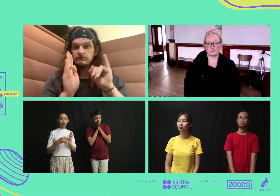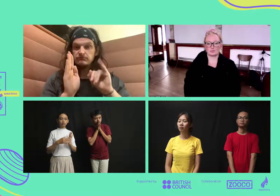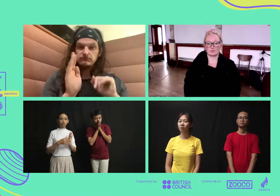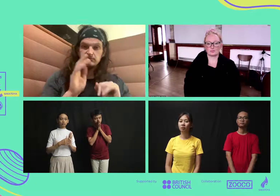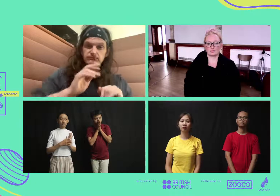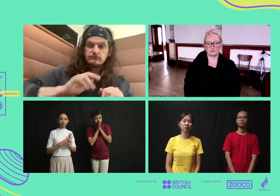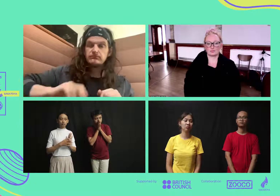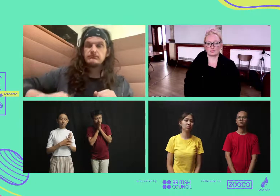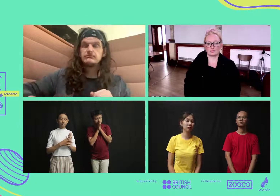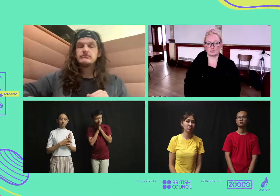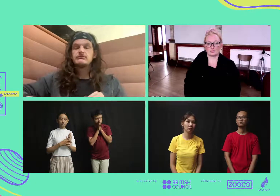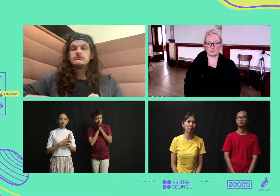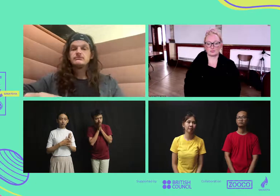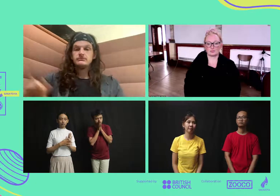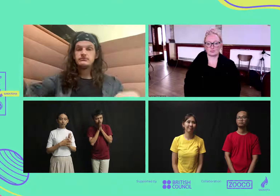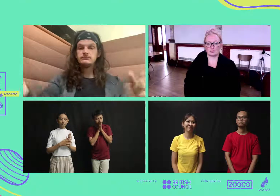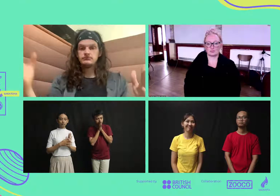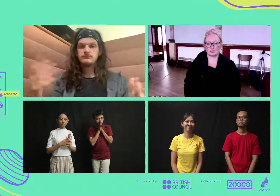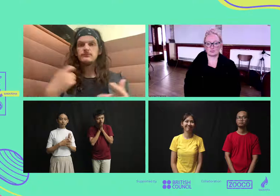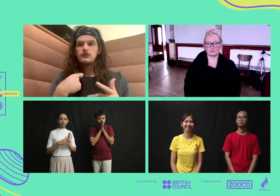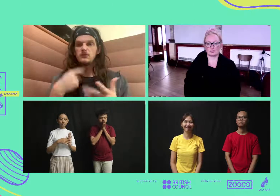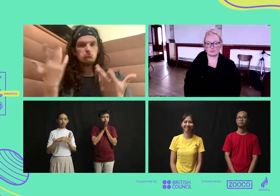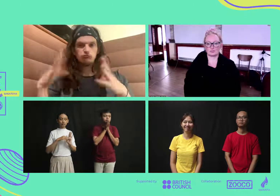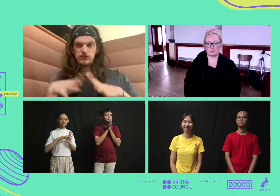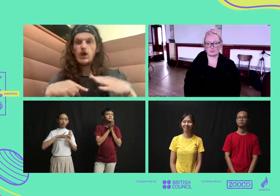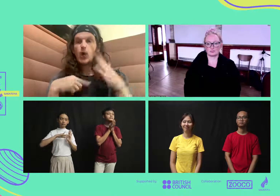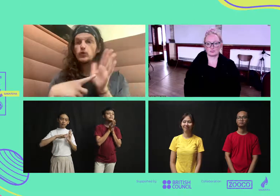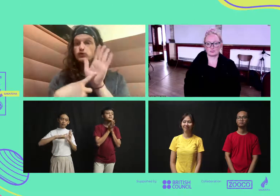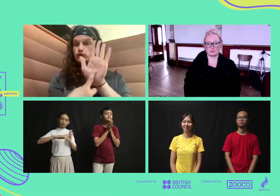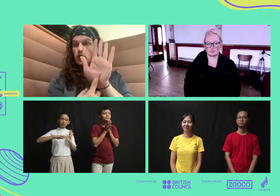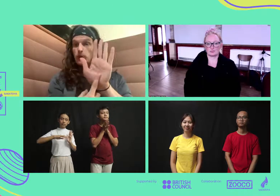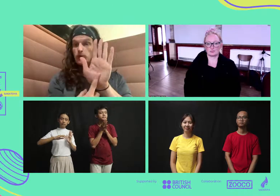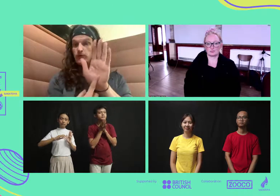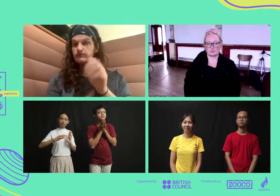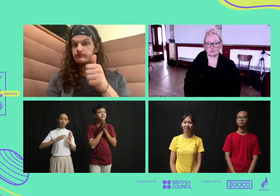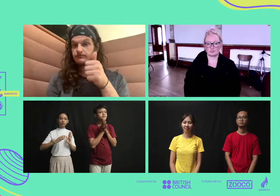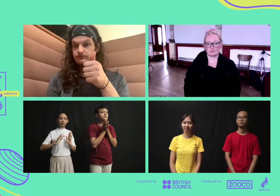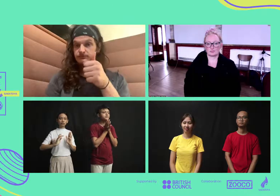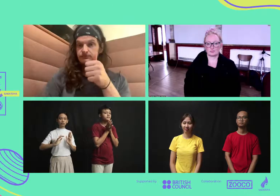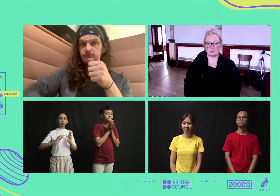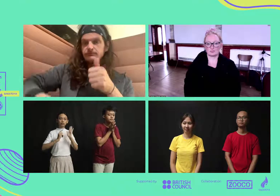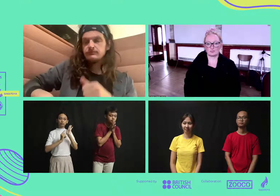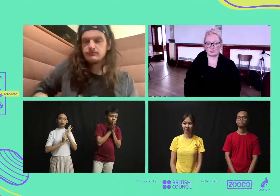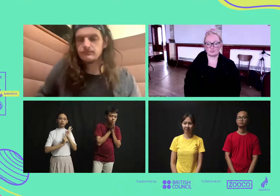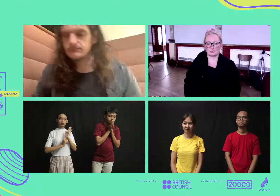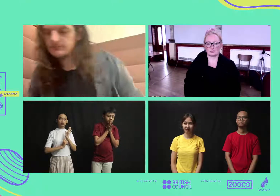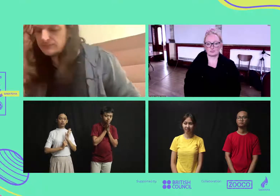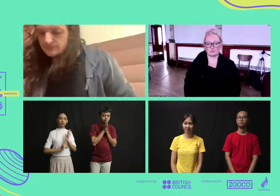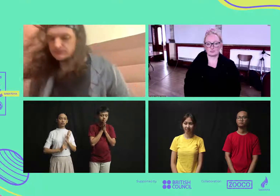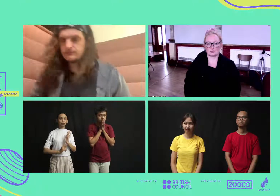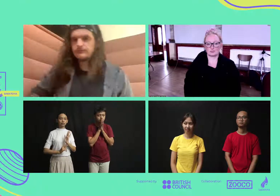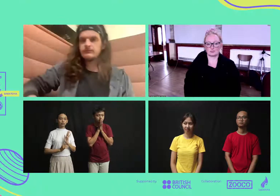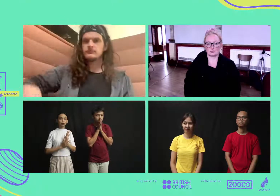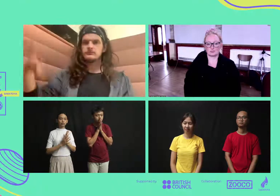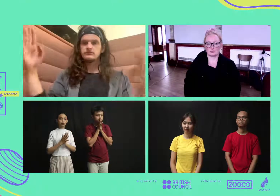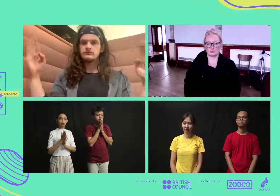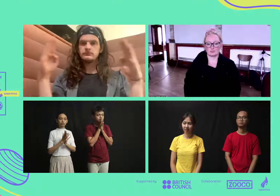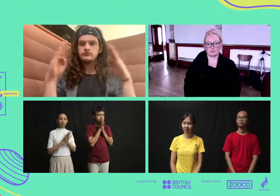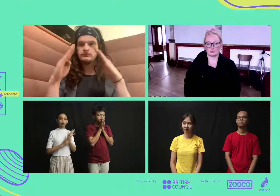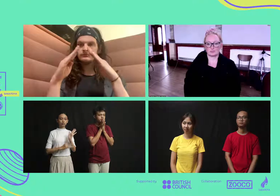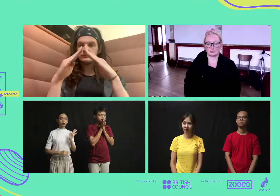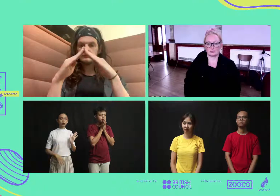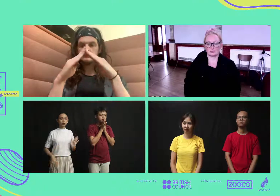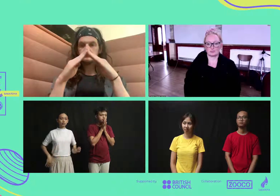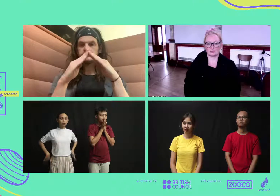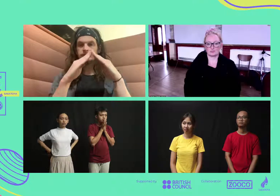like thinking about the outside texture and the inside texture, Okay, so I'm going to show you something. So if you just